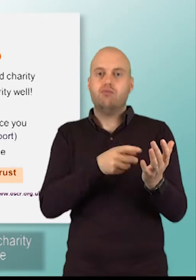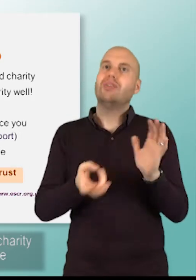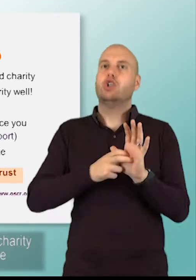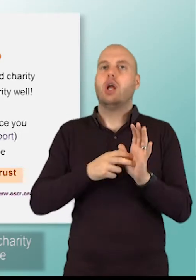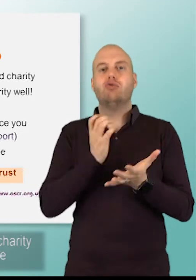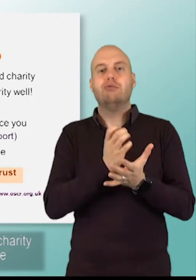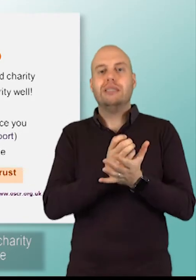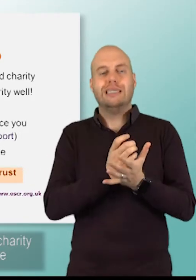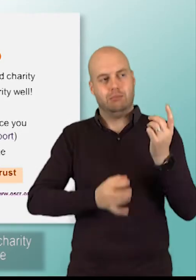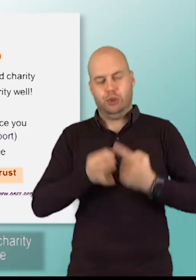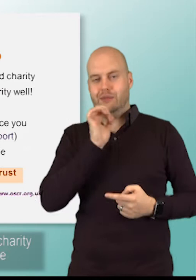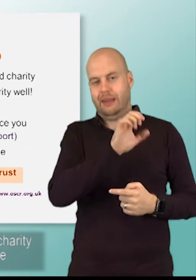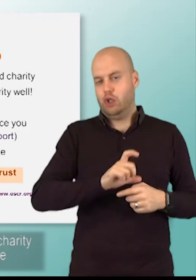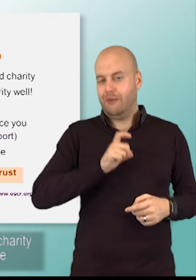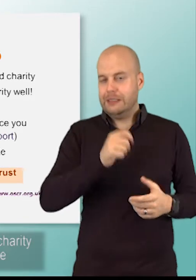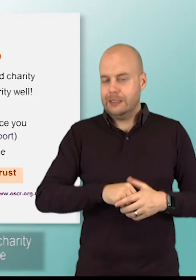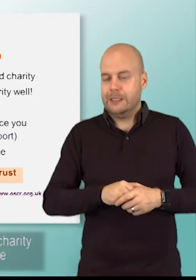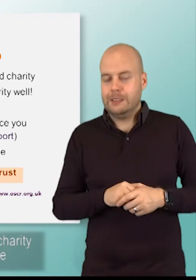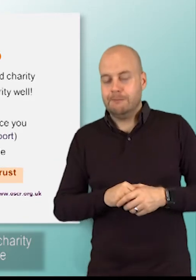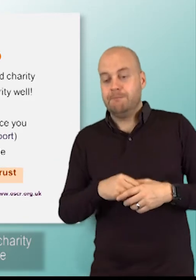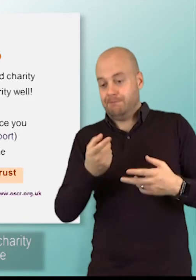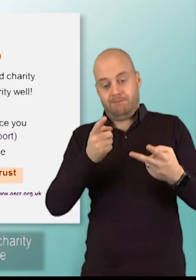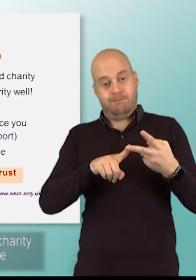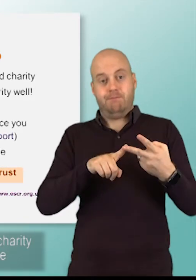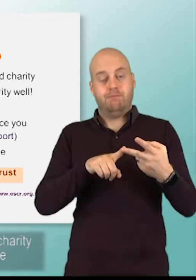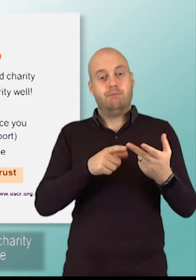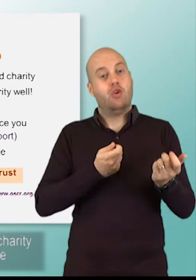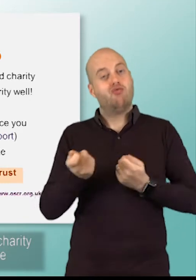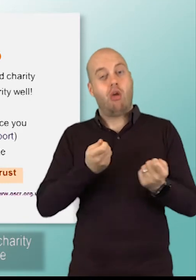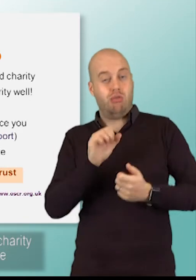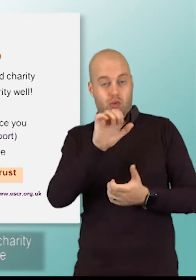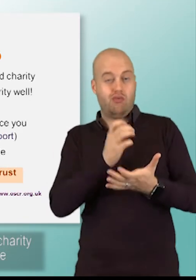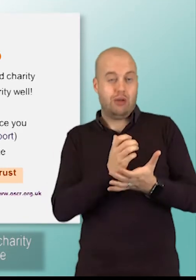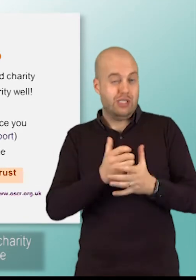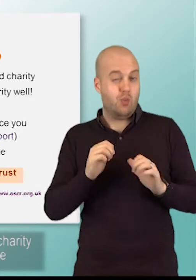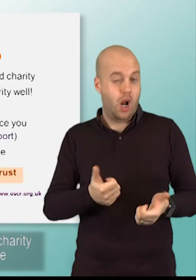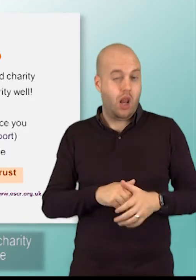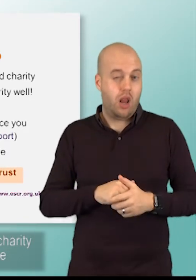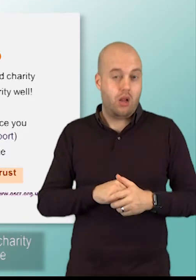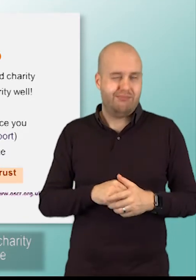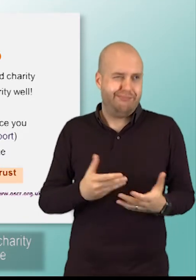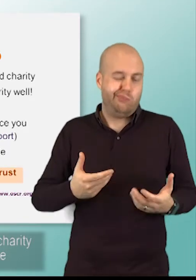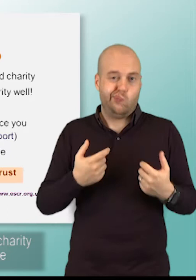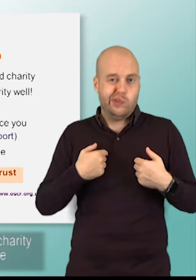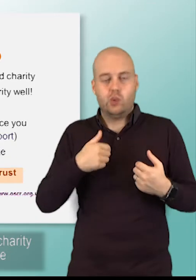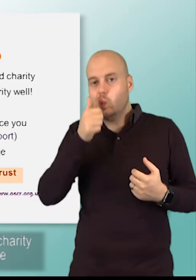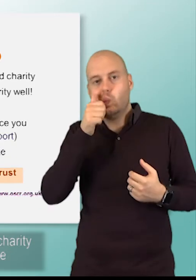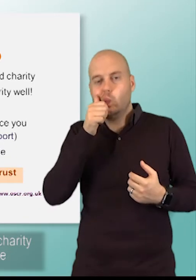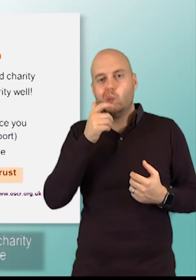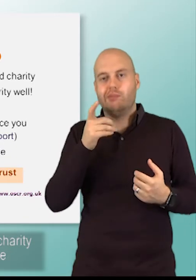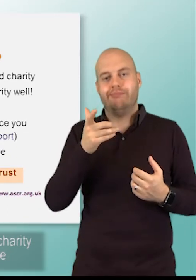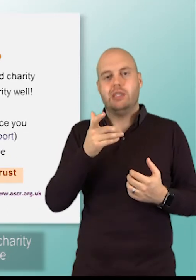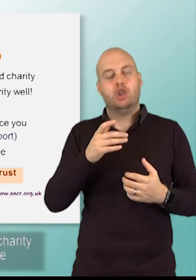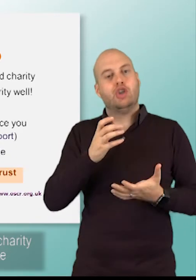Run your charity well. We know the dedication of charity trustees. It's